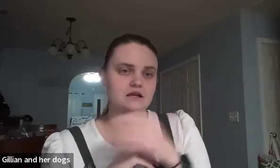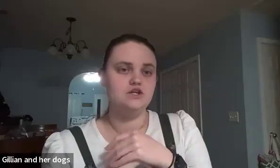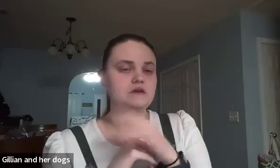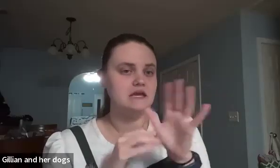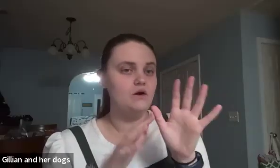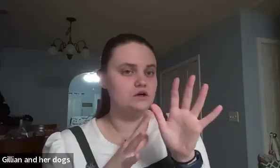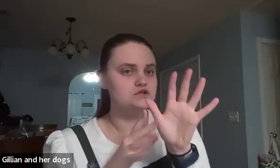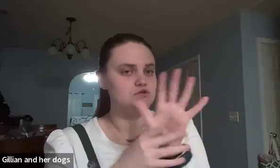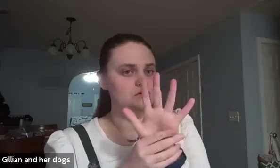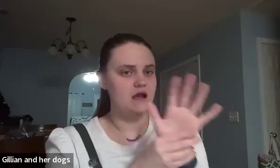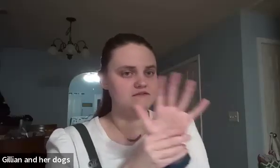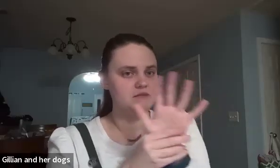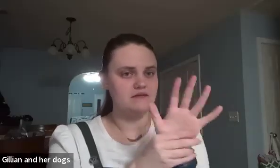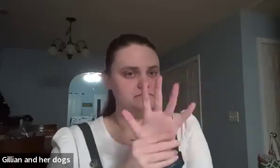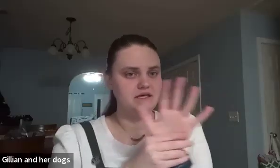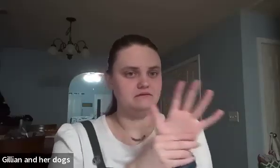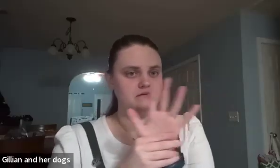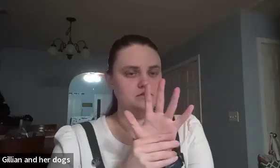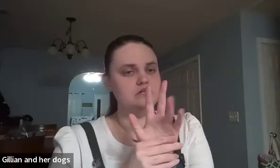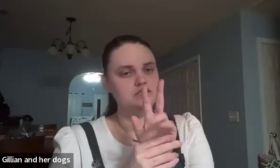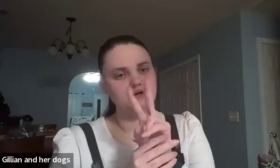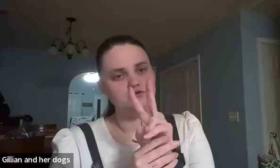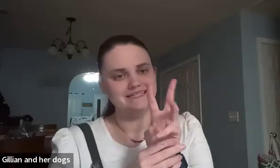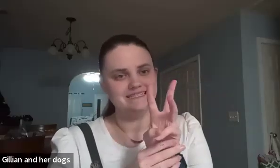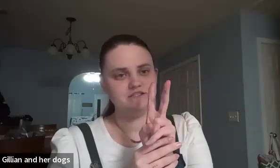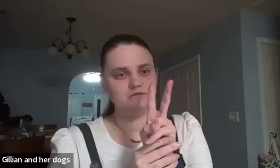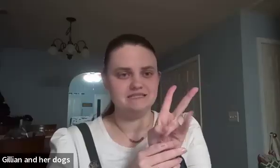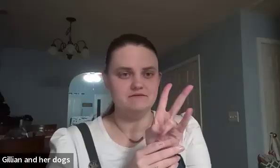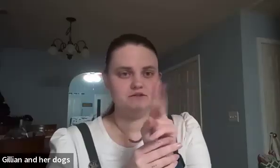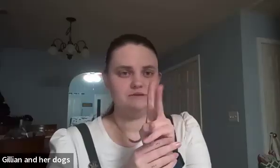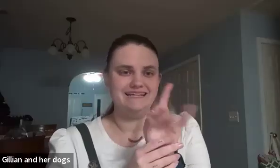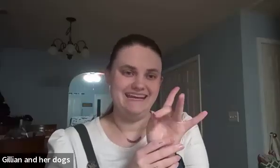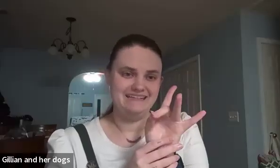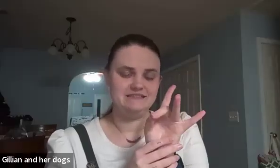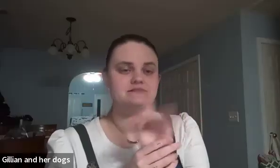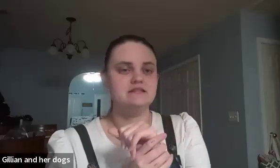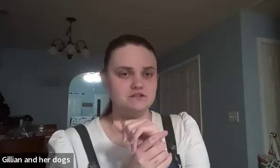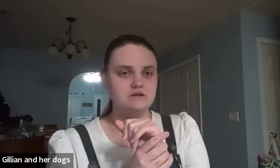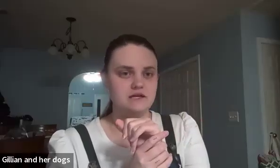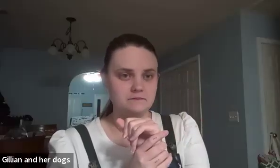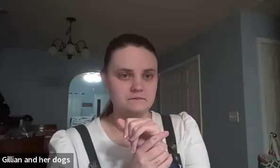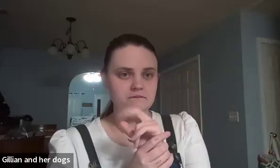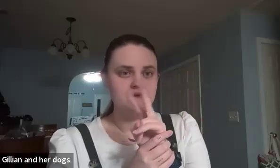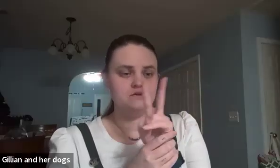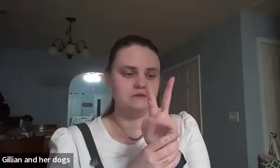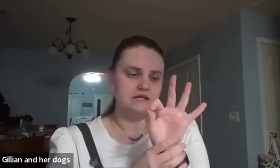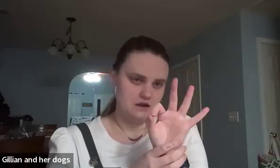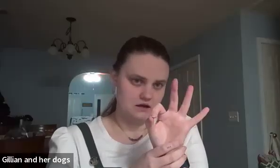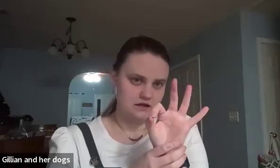29. You can also, you don't have to make that big. You can just go 26, 27, 28, that sort of thing.